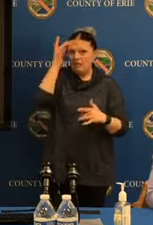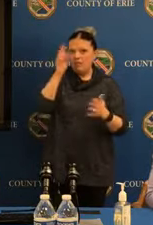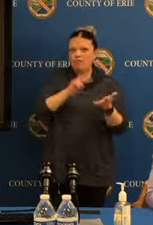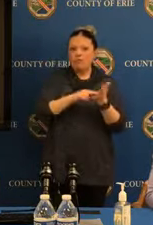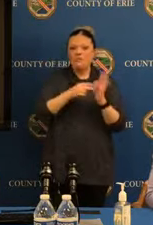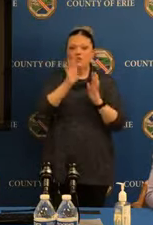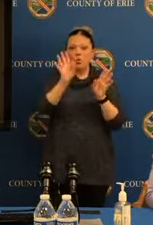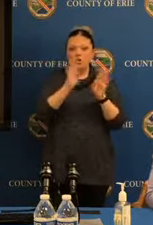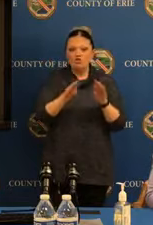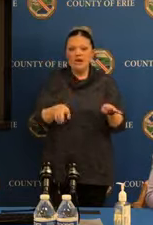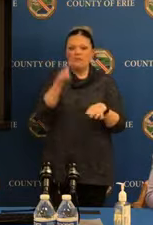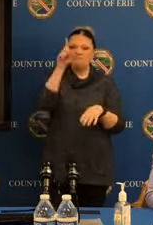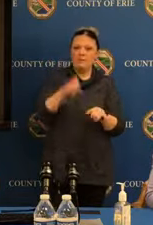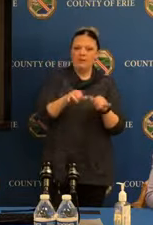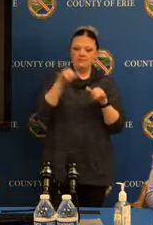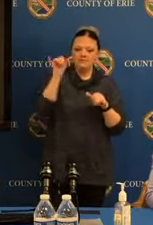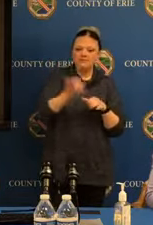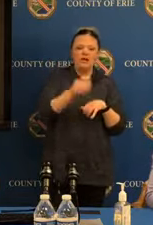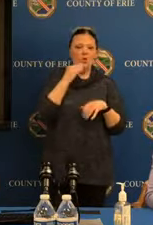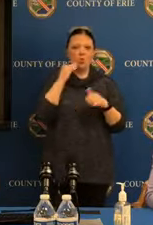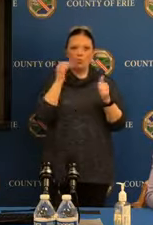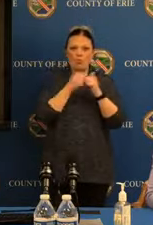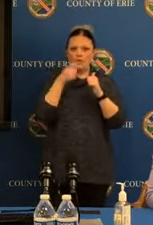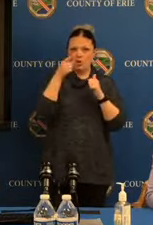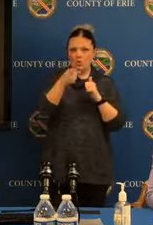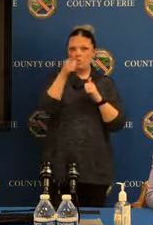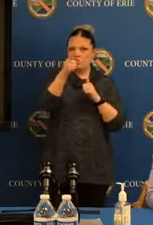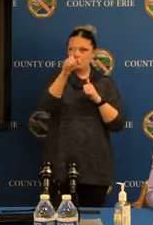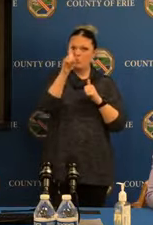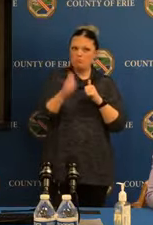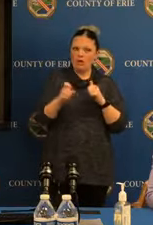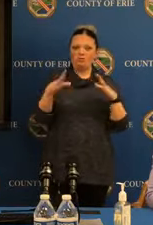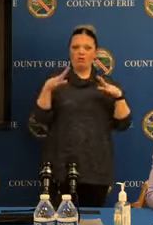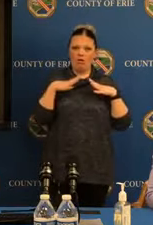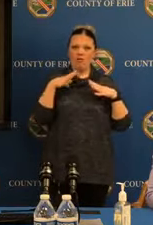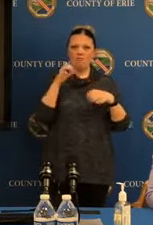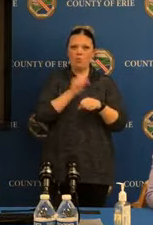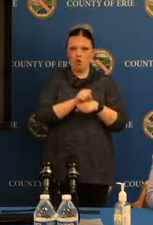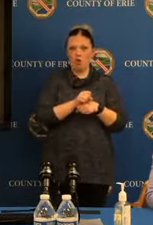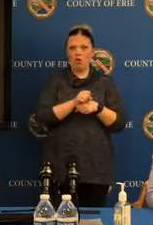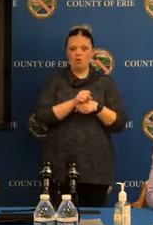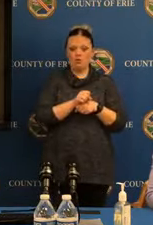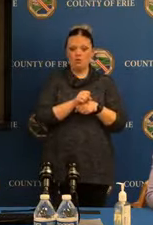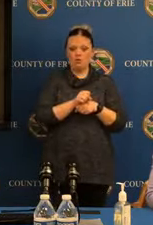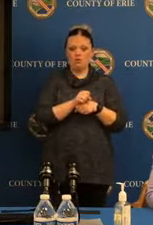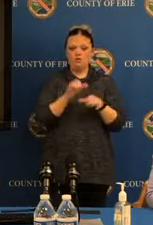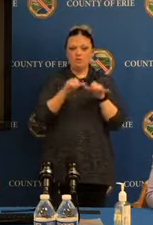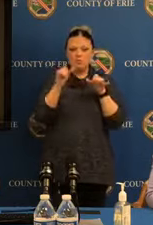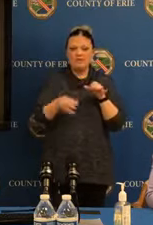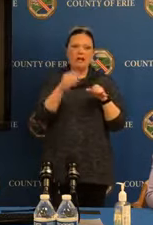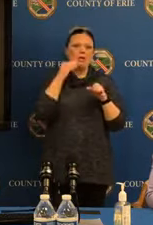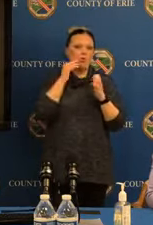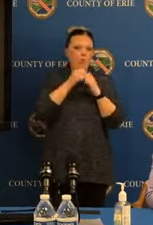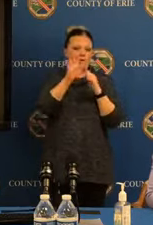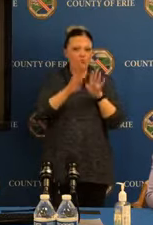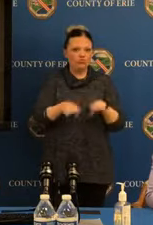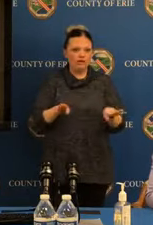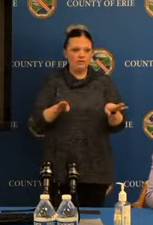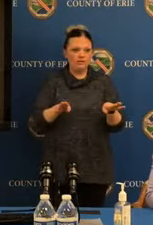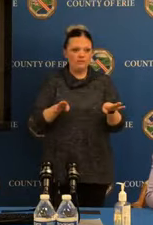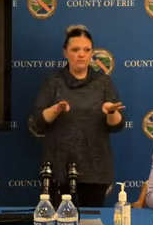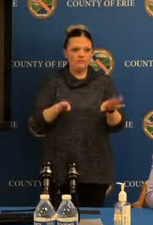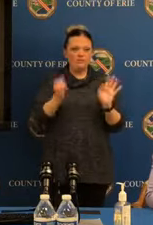child really needs to stay home with you and you need to take a day off or so from work to stay home with your child. You know,